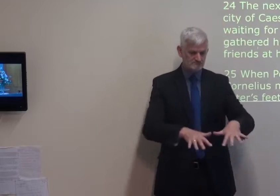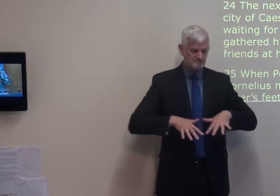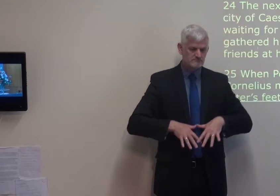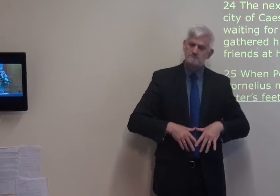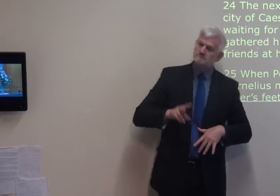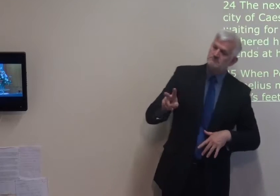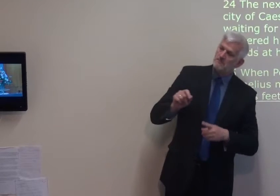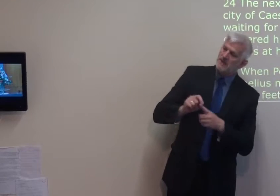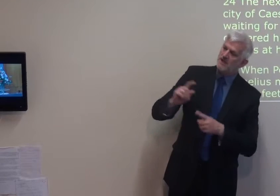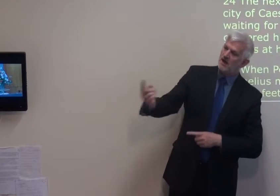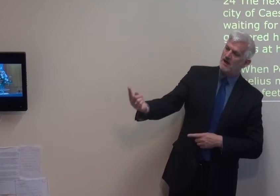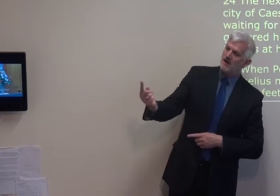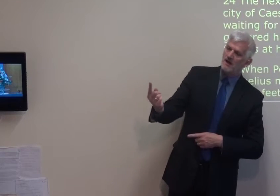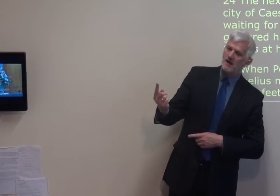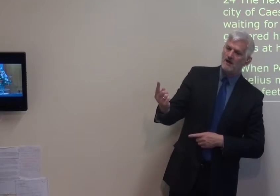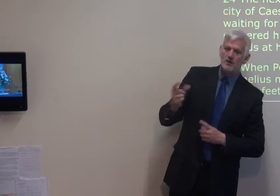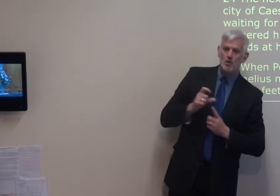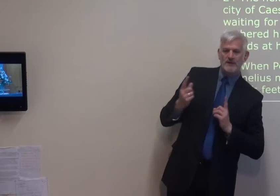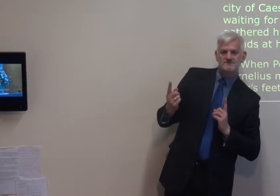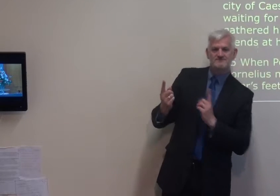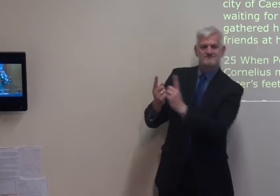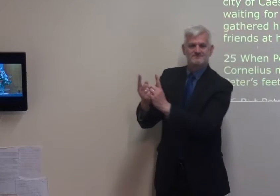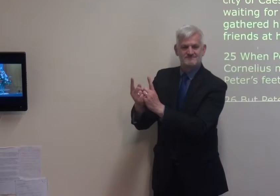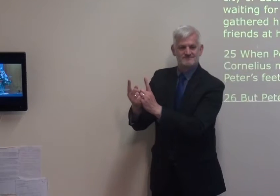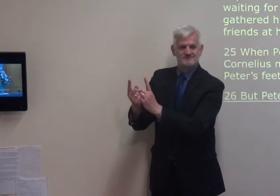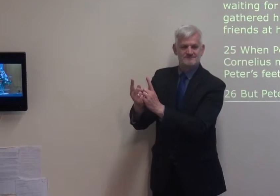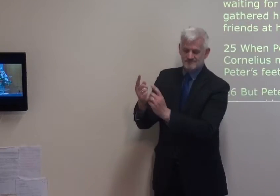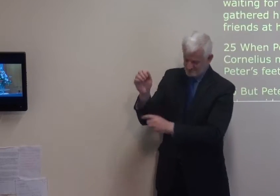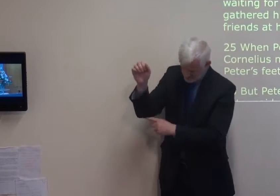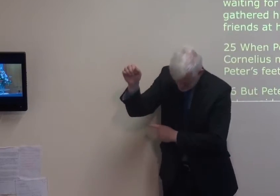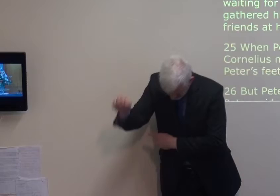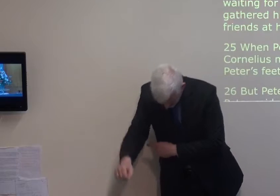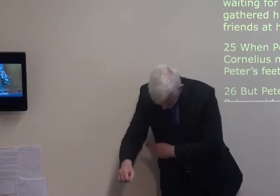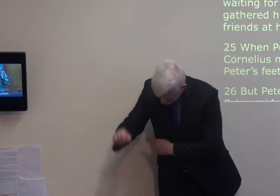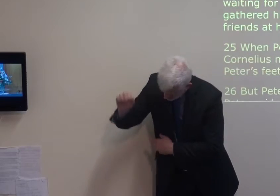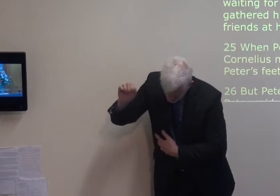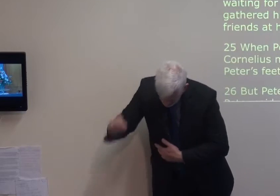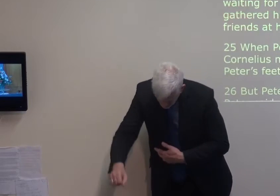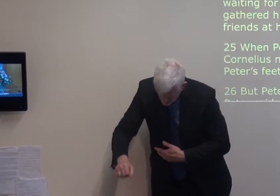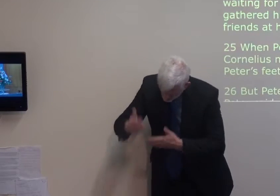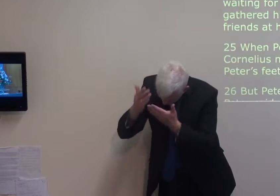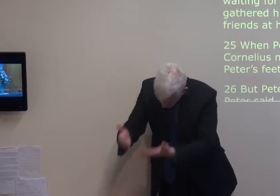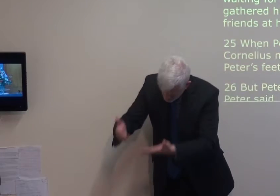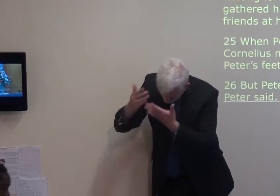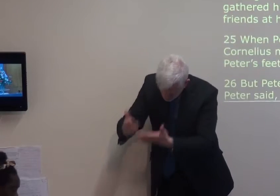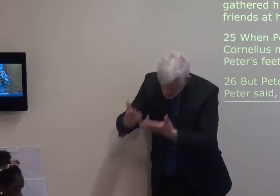in, Cornelius met him, and fell down at his feet, and worshipped him. But